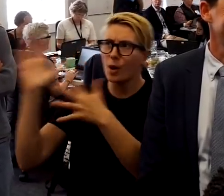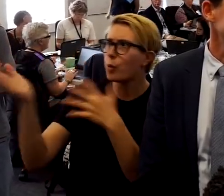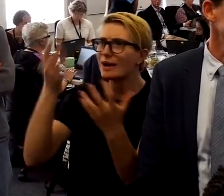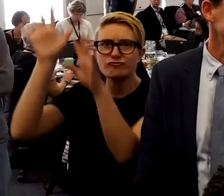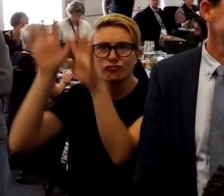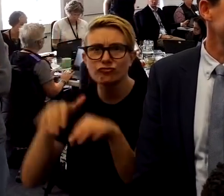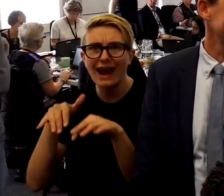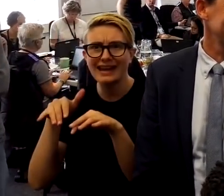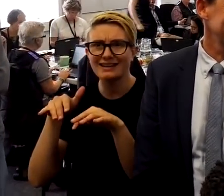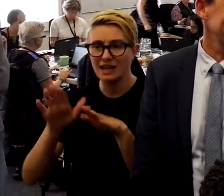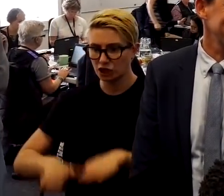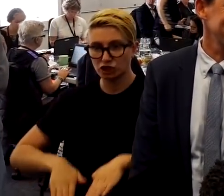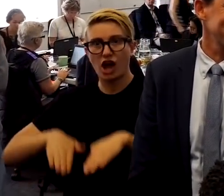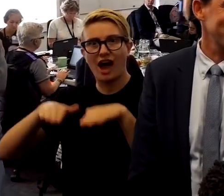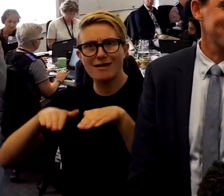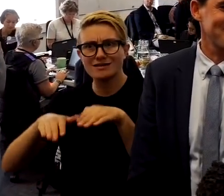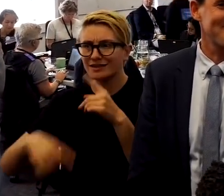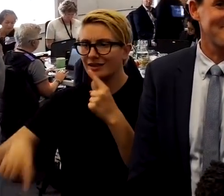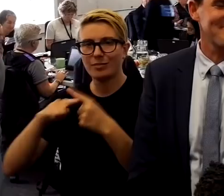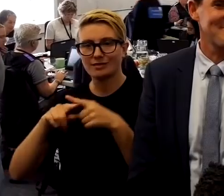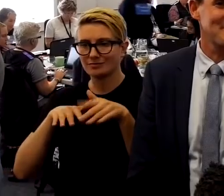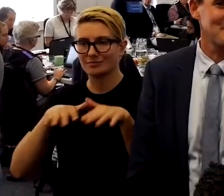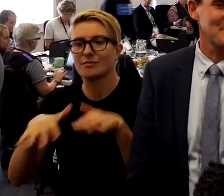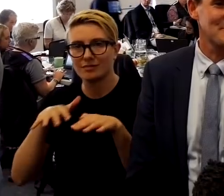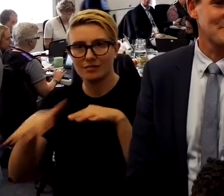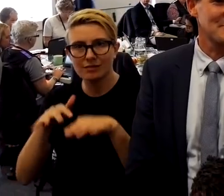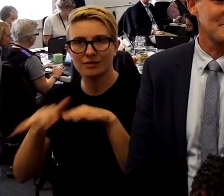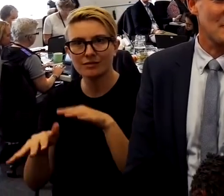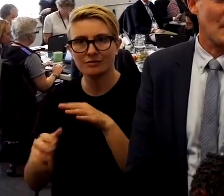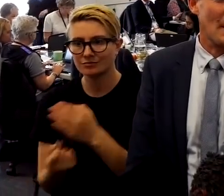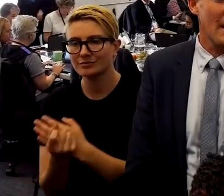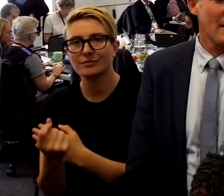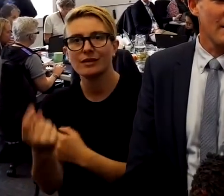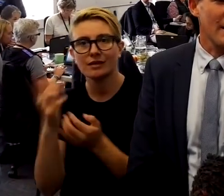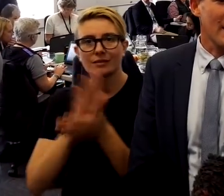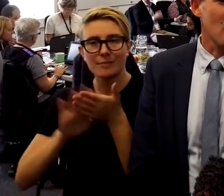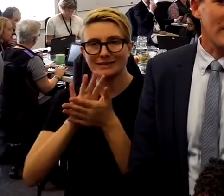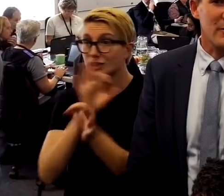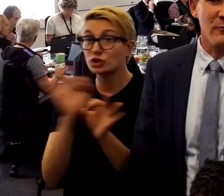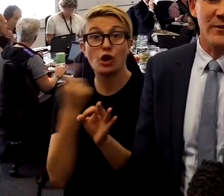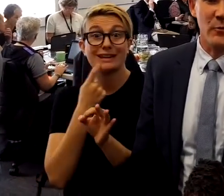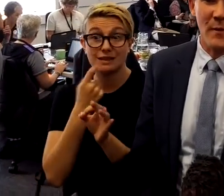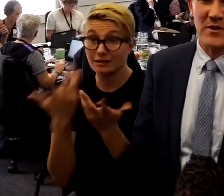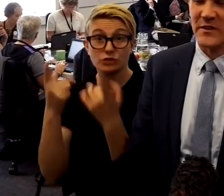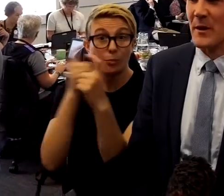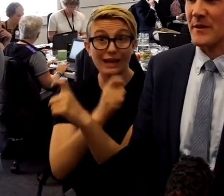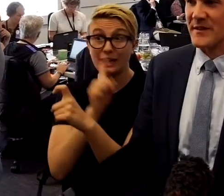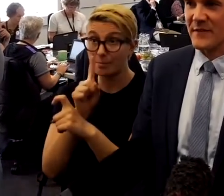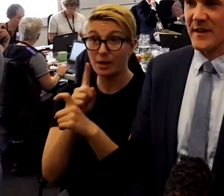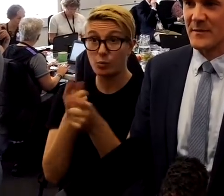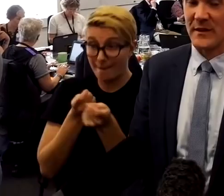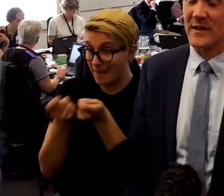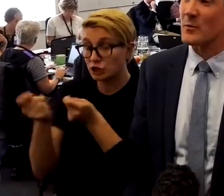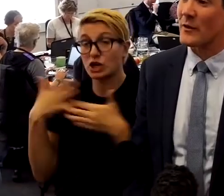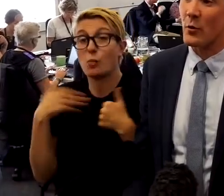ongoing aftershocks. It is an issue, you know, it's not easy to manage, but we're doing absolutely the best we can. And we are confident we're managing the public